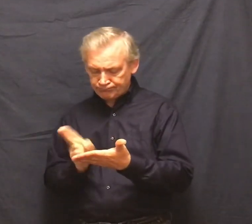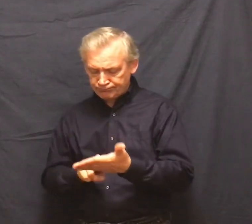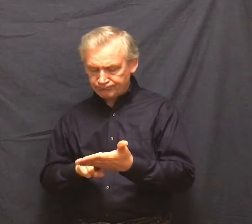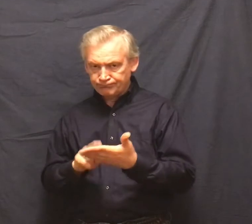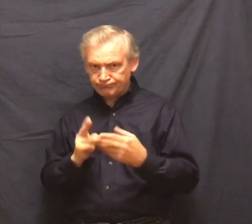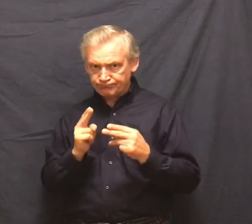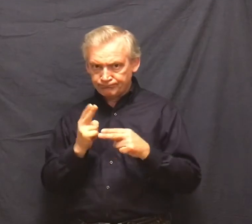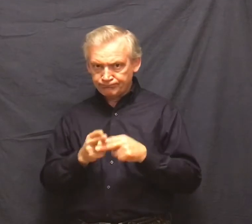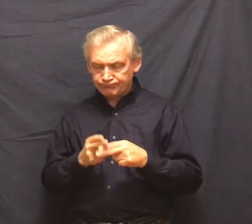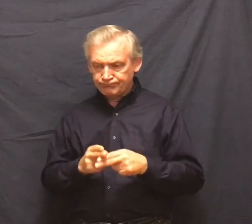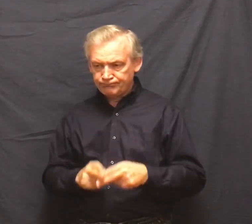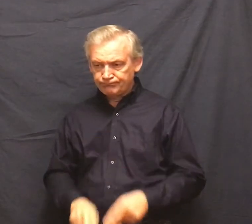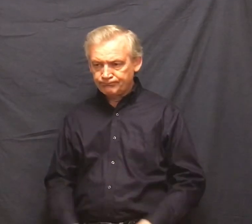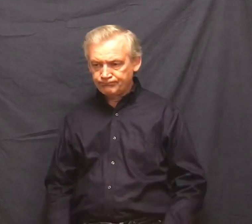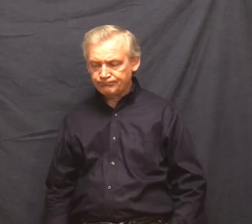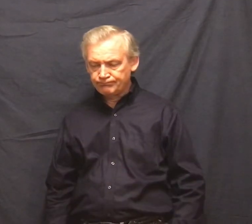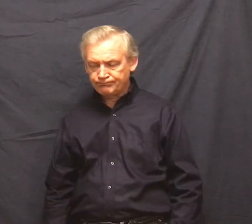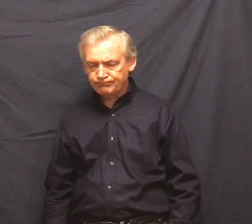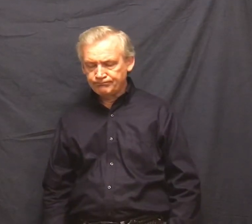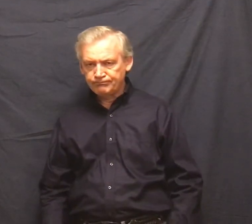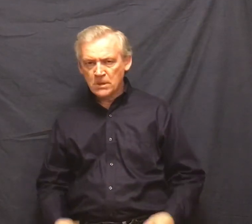"Let's see, this is the 20th, noon the 20th.